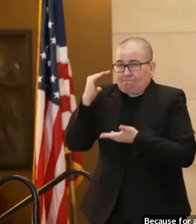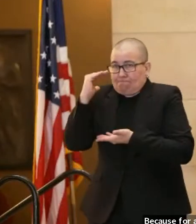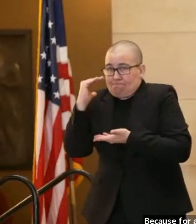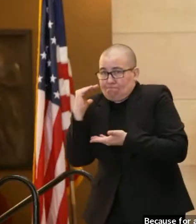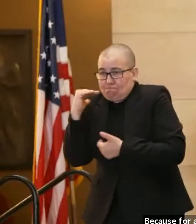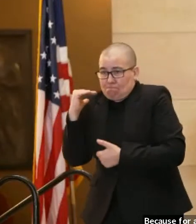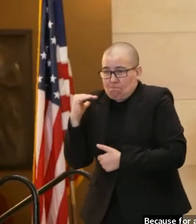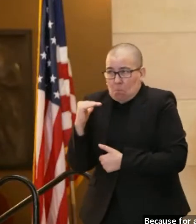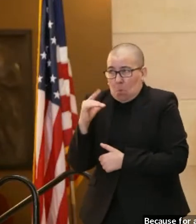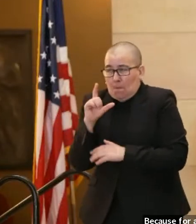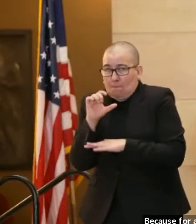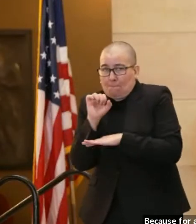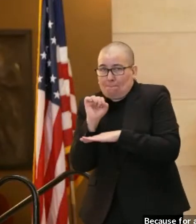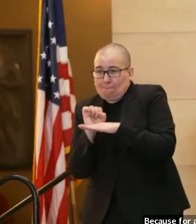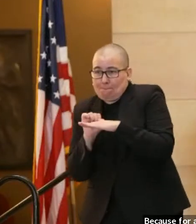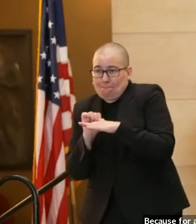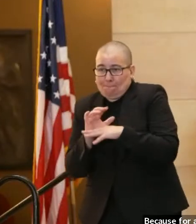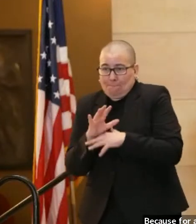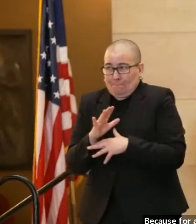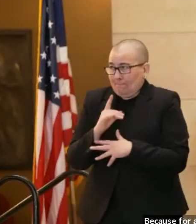Because that's how I stayed safe.